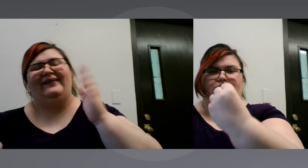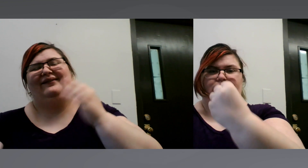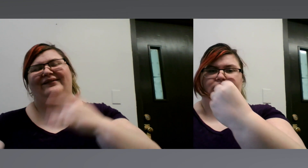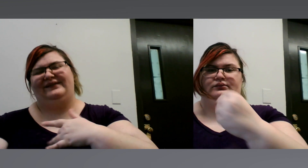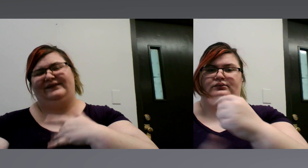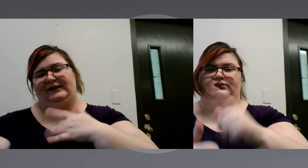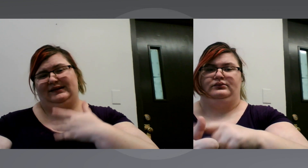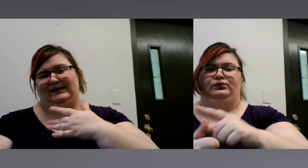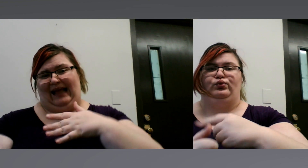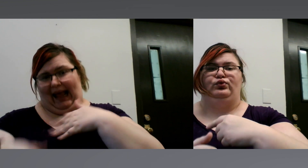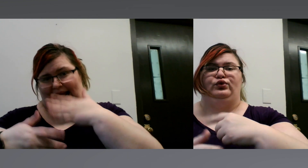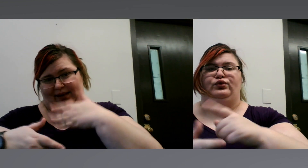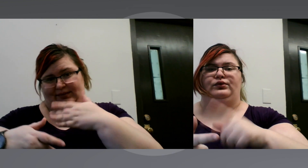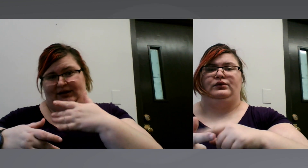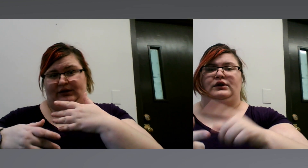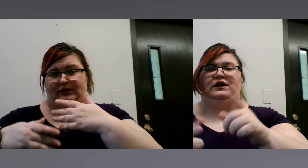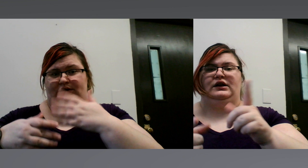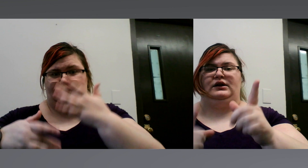and everything in her hair.